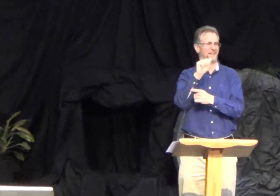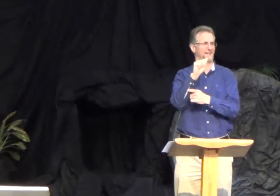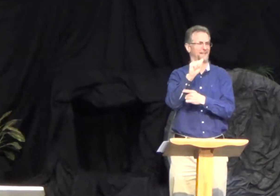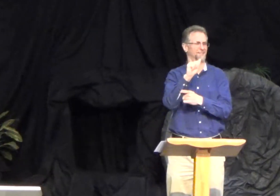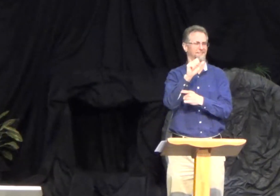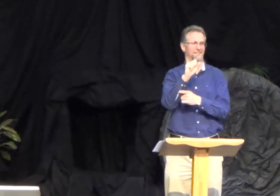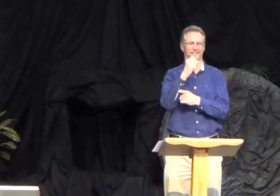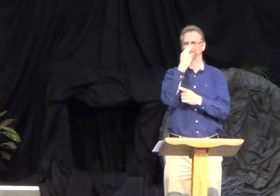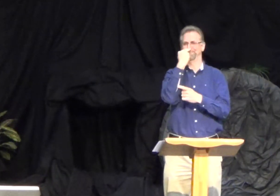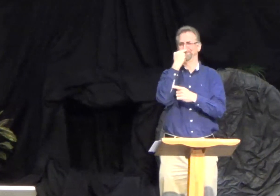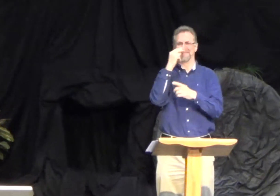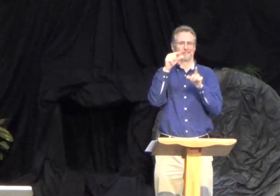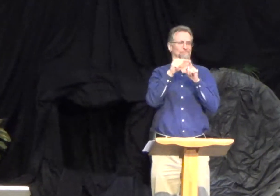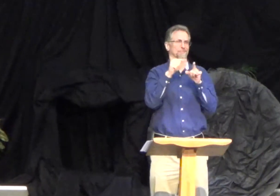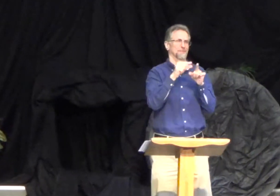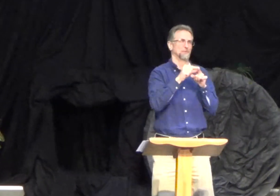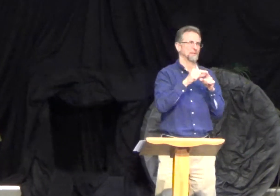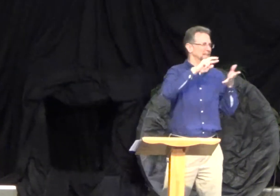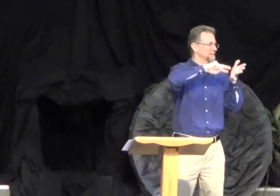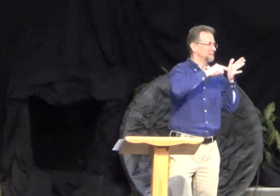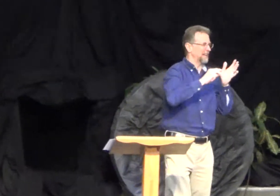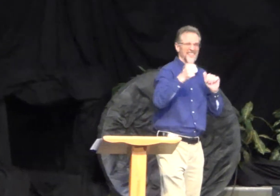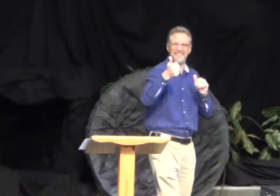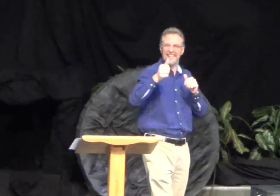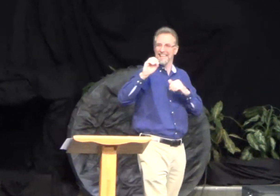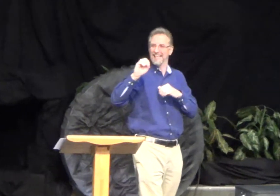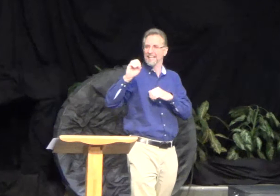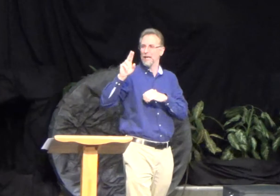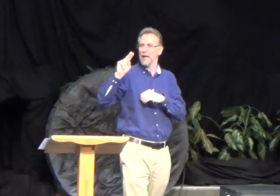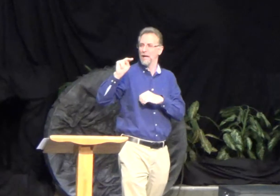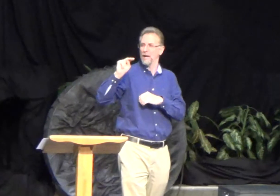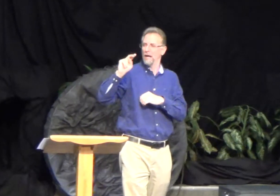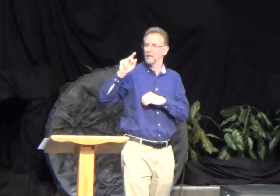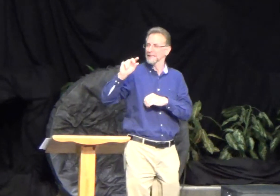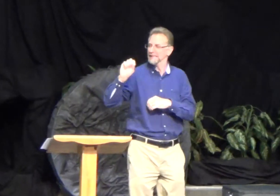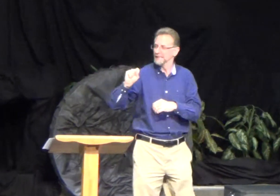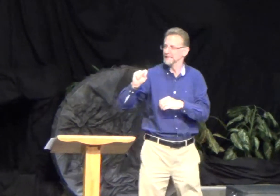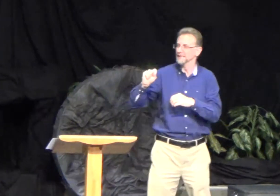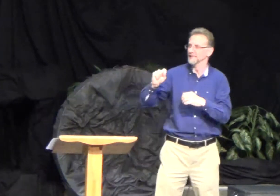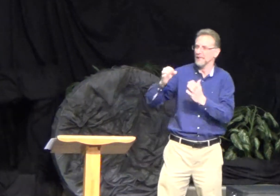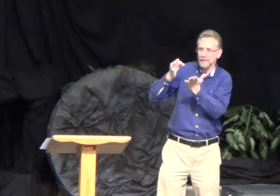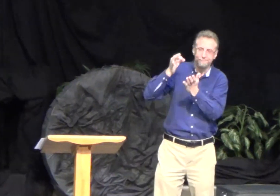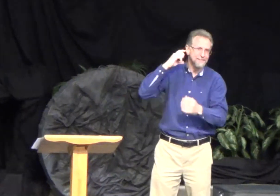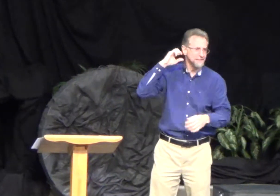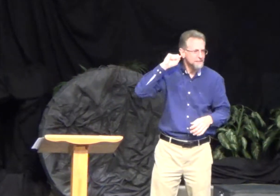A minute. It's a sort of a funny word. But it means 10 ounces of